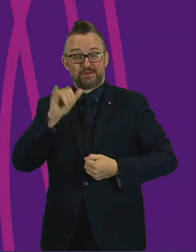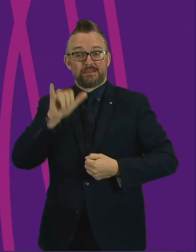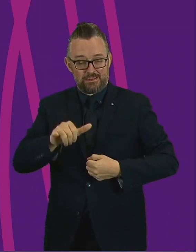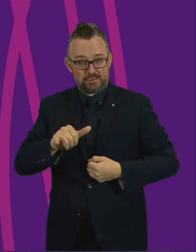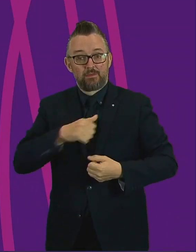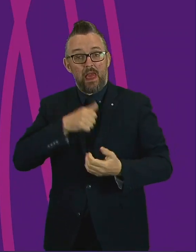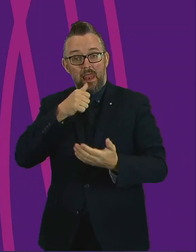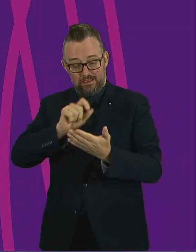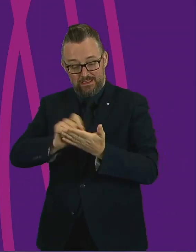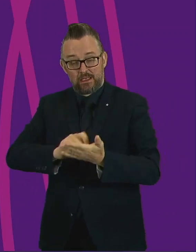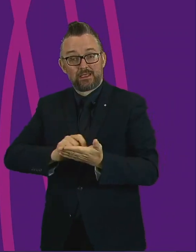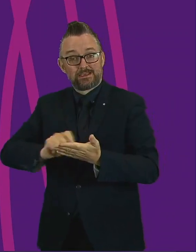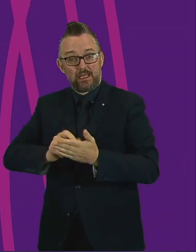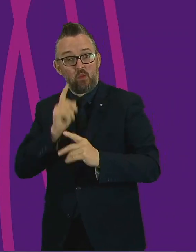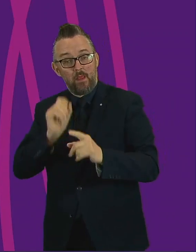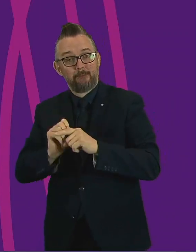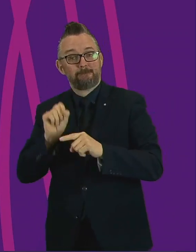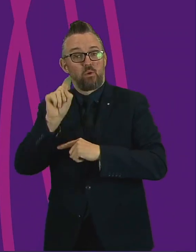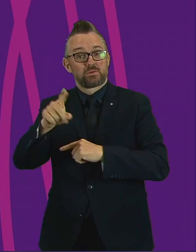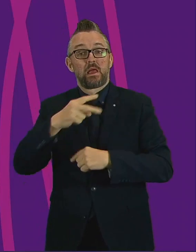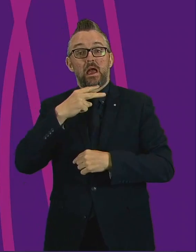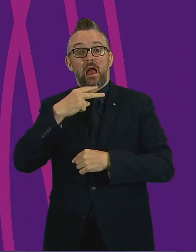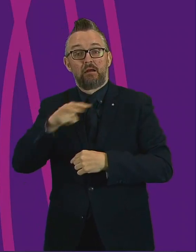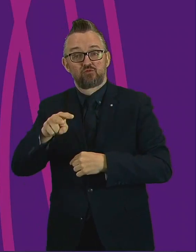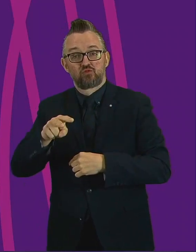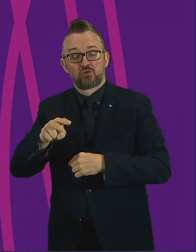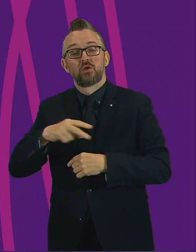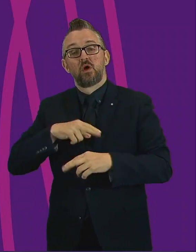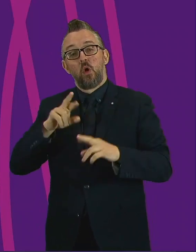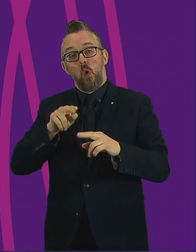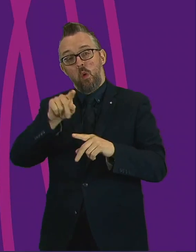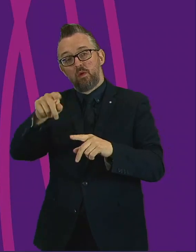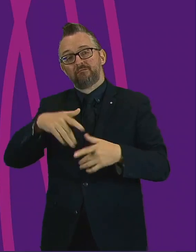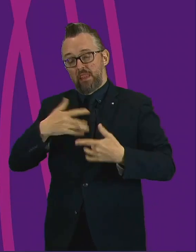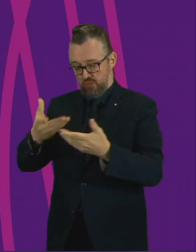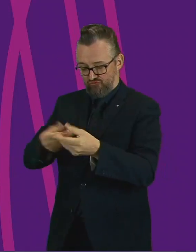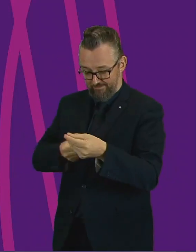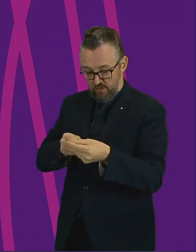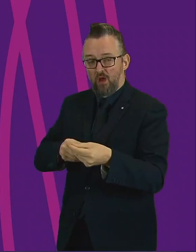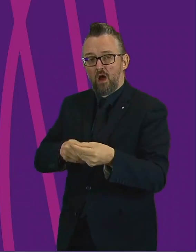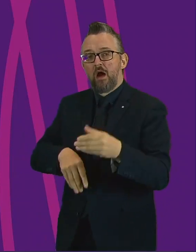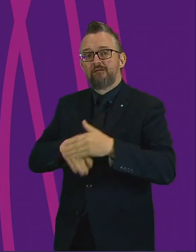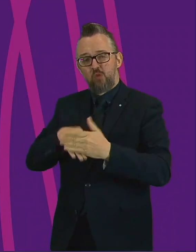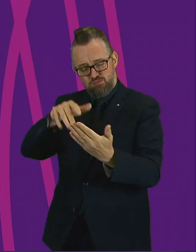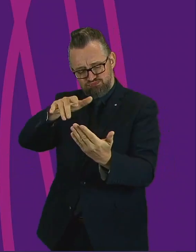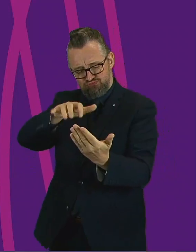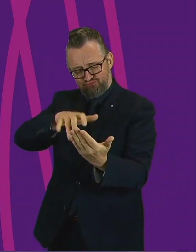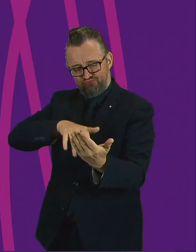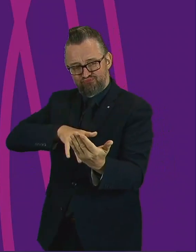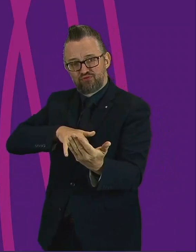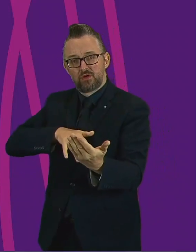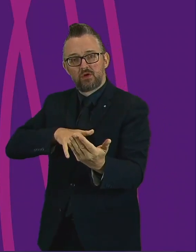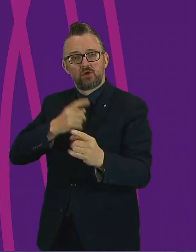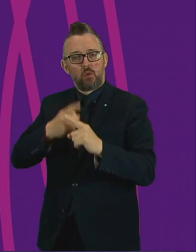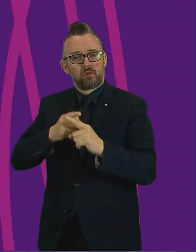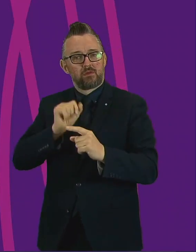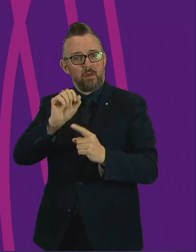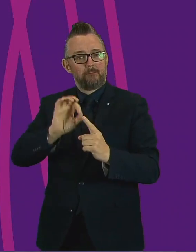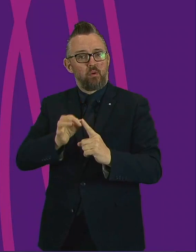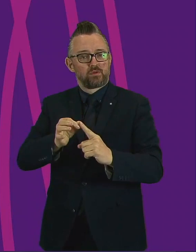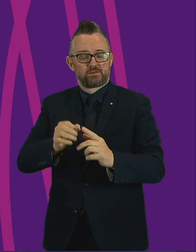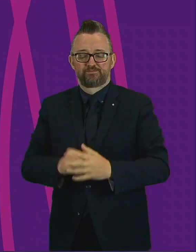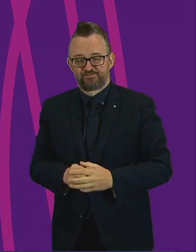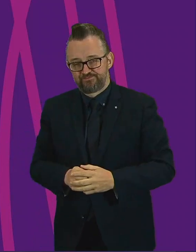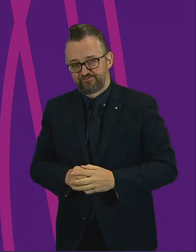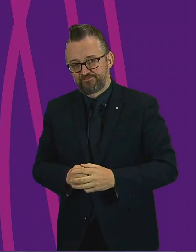this afternoon, which I hope they will see as a comprehensive response to the very reasonable and legitimate points that they were raising. On